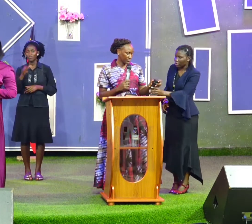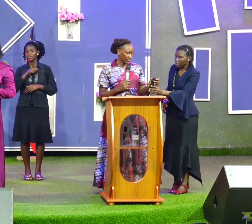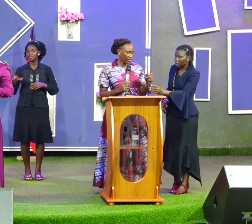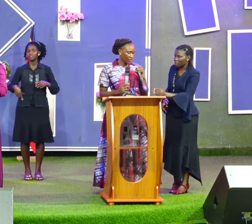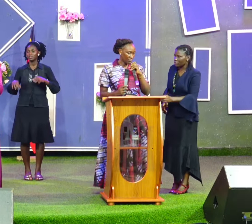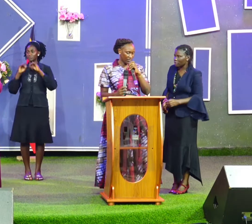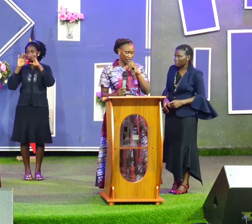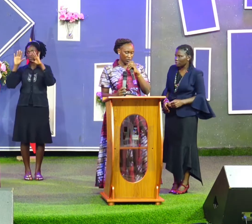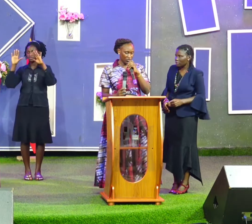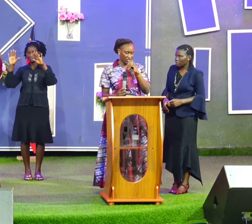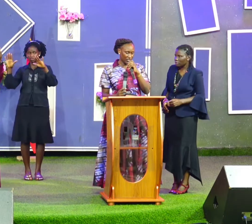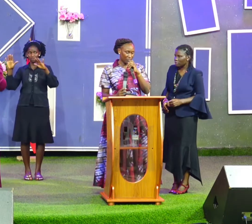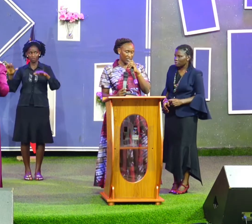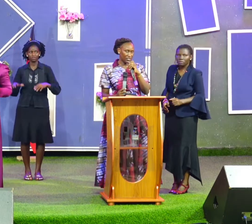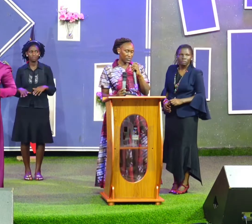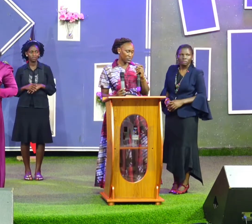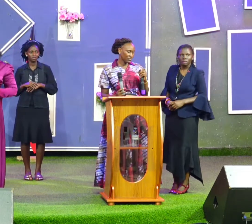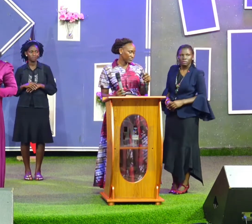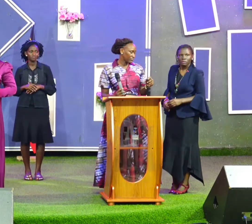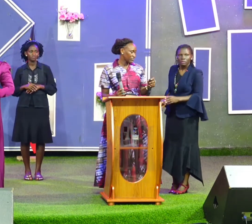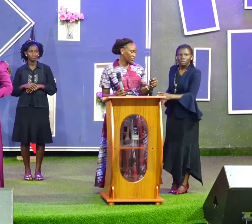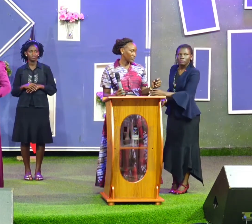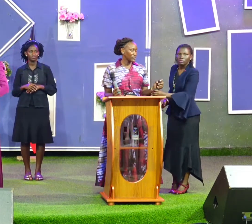nnyo omukisa. May the Lord richly bless you.